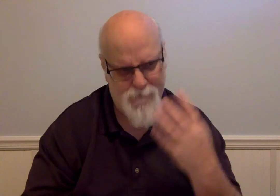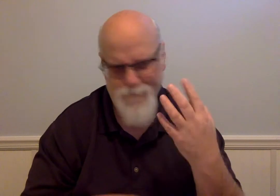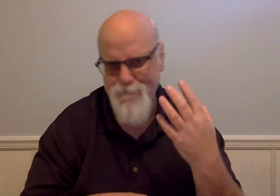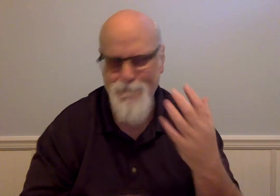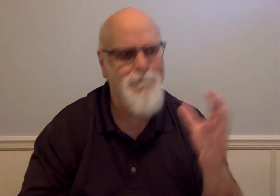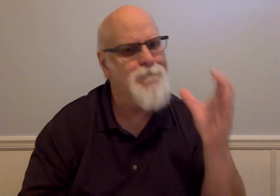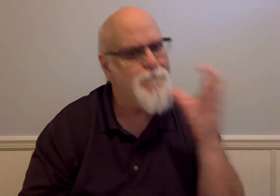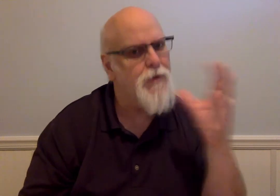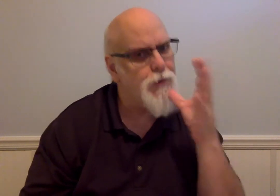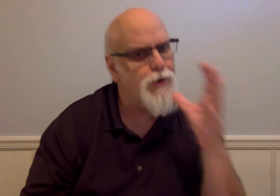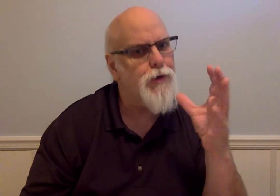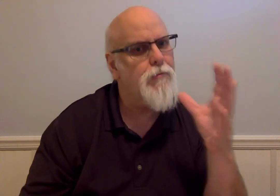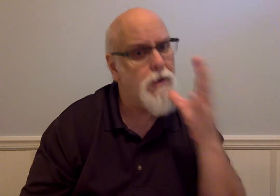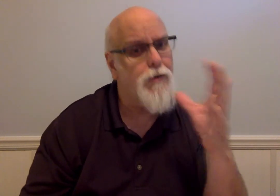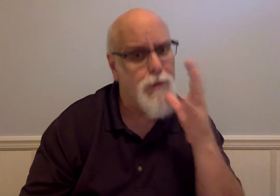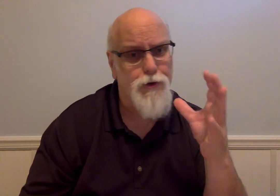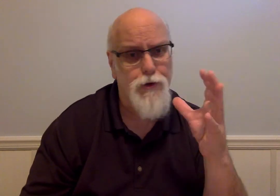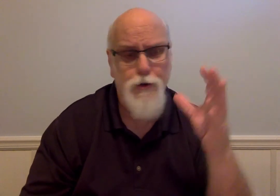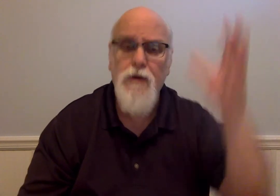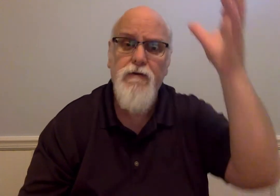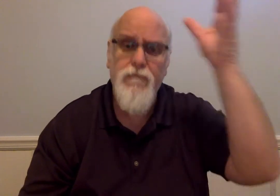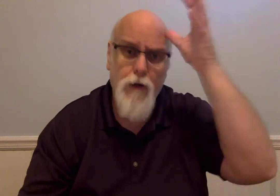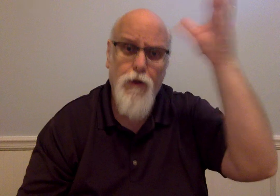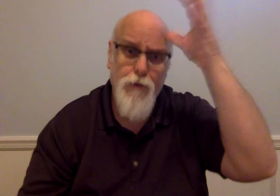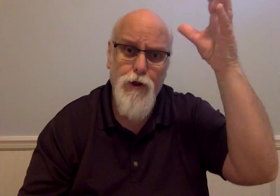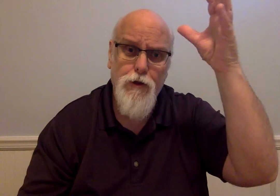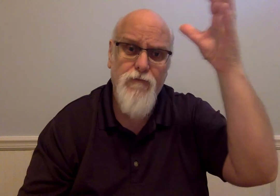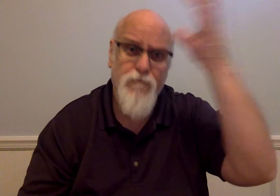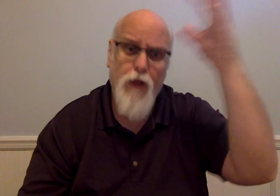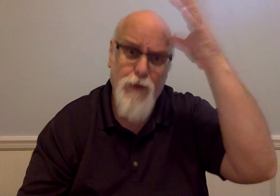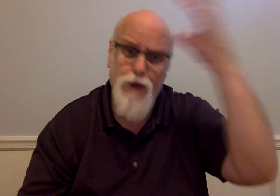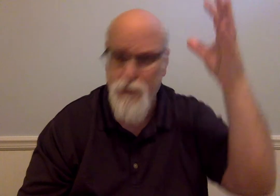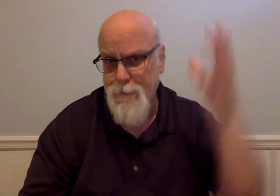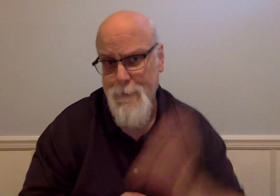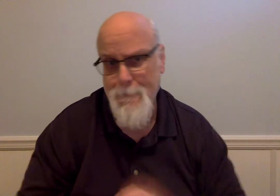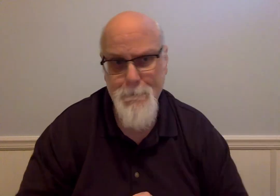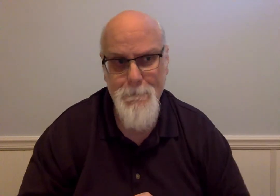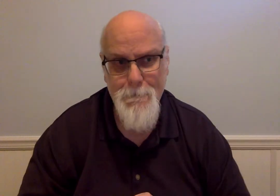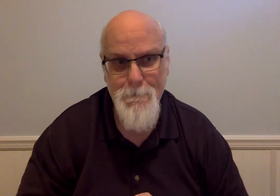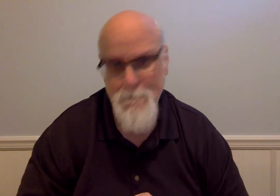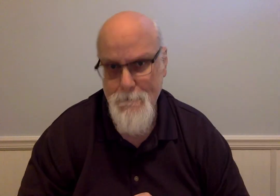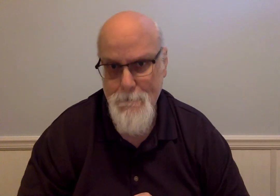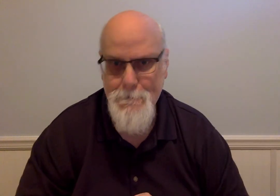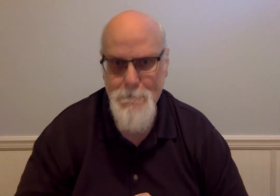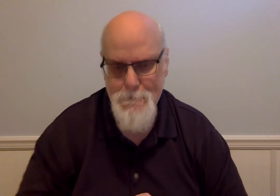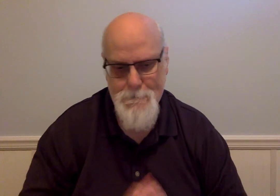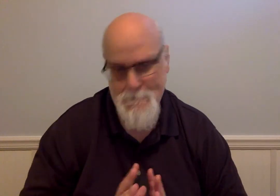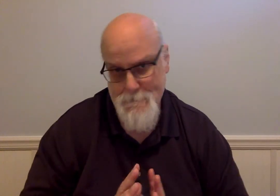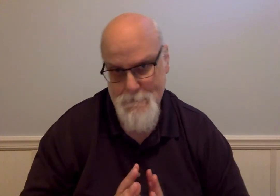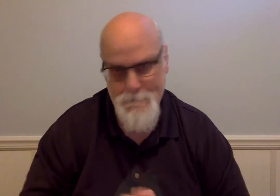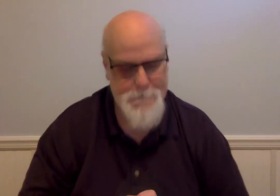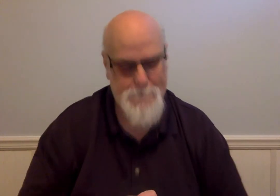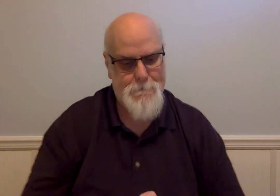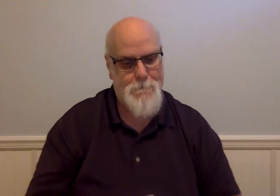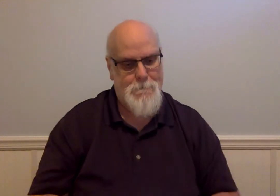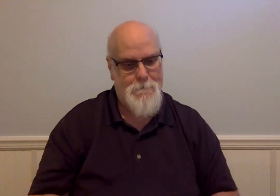can sign it just like that too. So mother, mother, mother, mother, father, father, father, father, and that would describe a